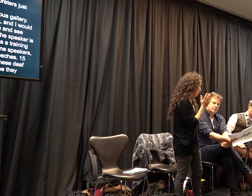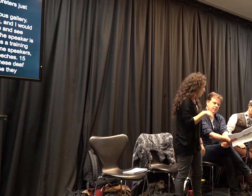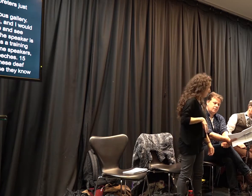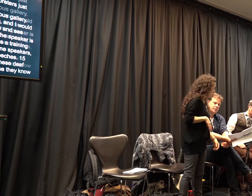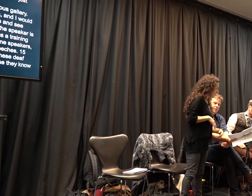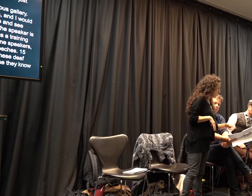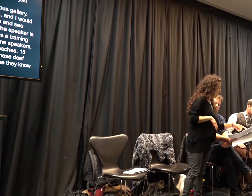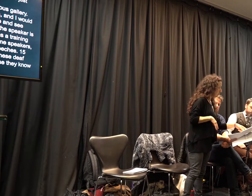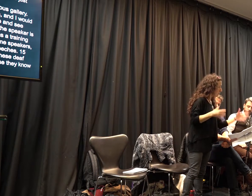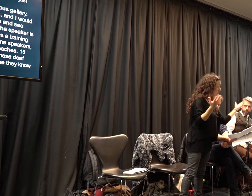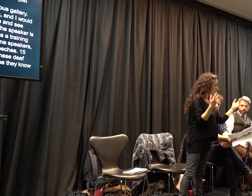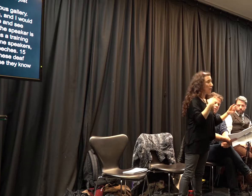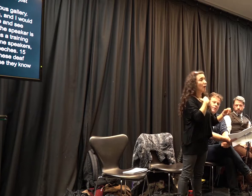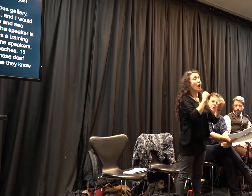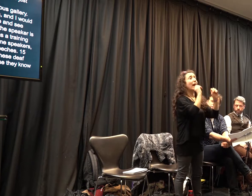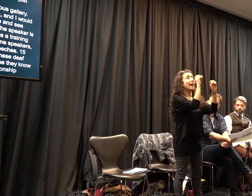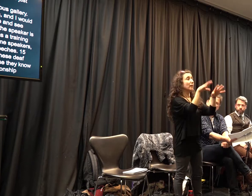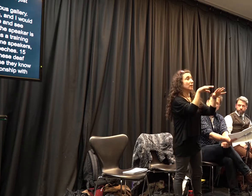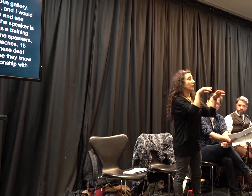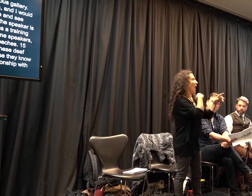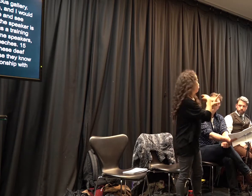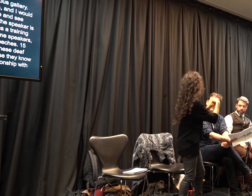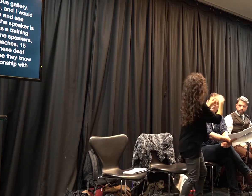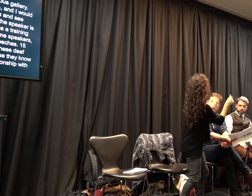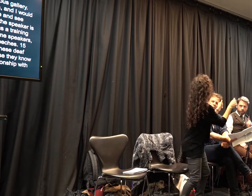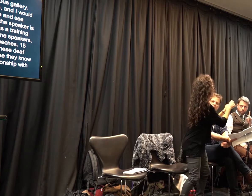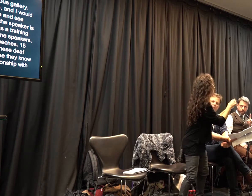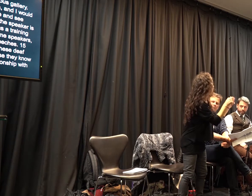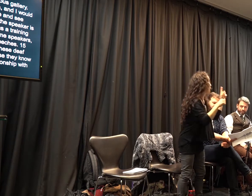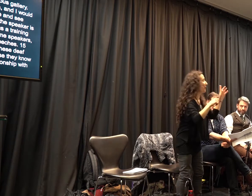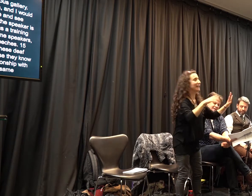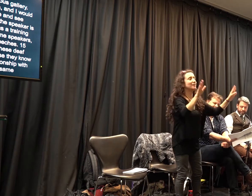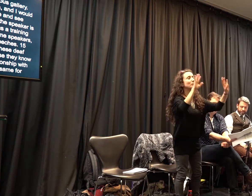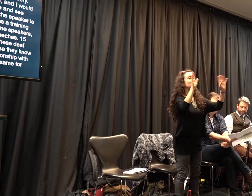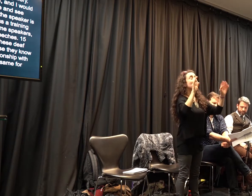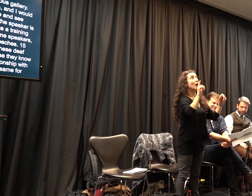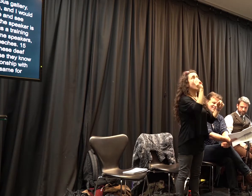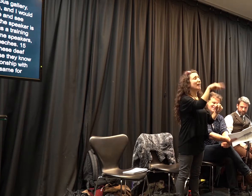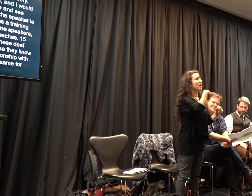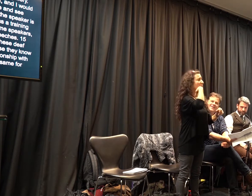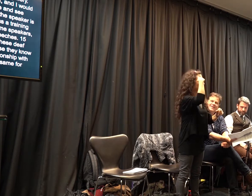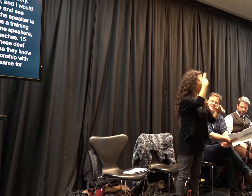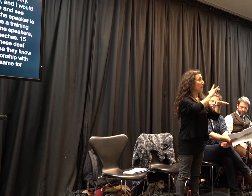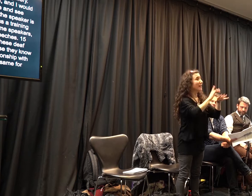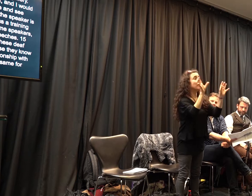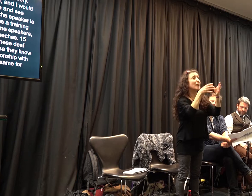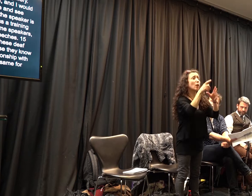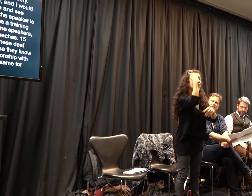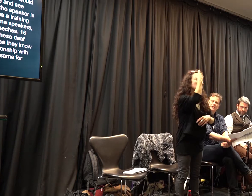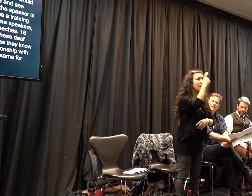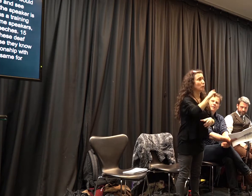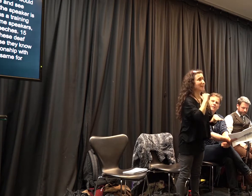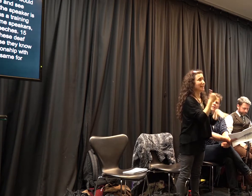the same for theatrical interpreters. I'm just going to wrap it up now. I'll wrap up 1